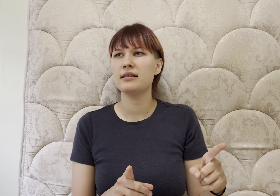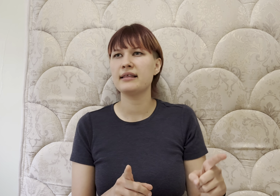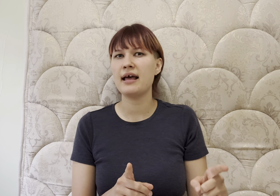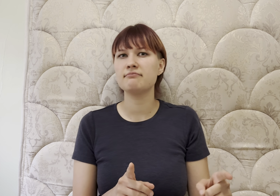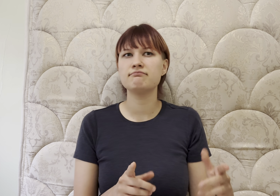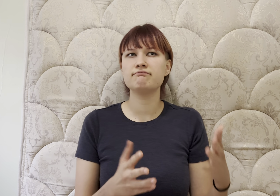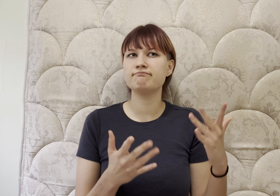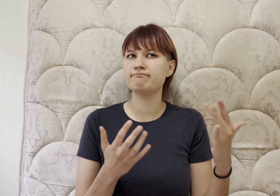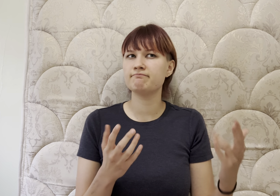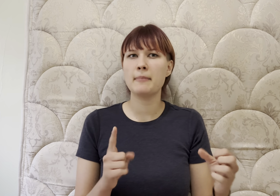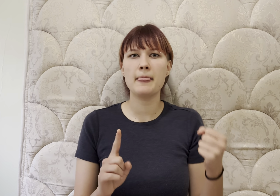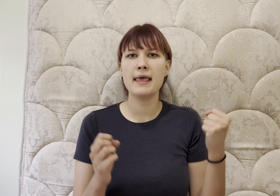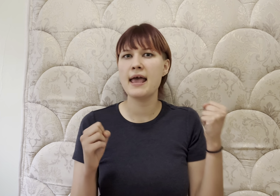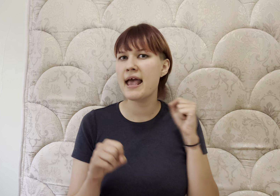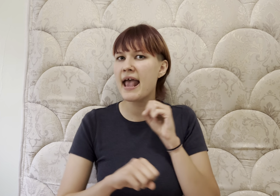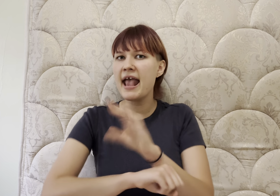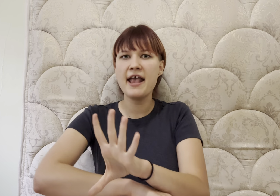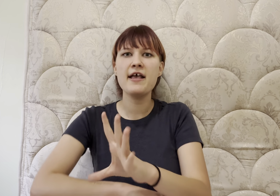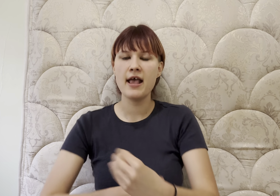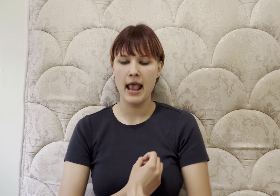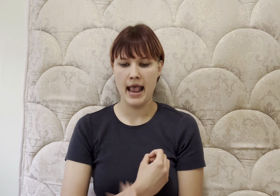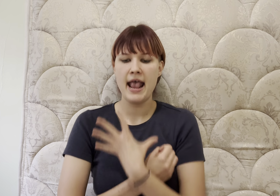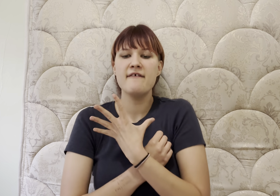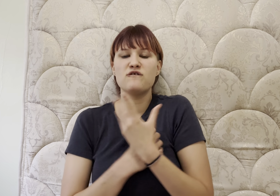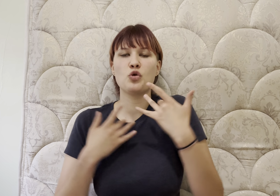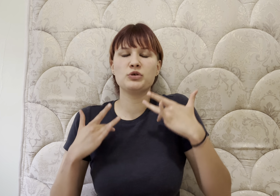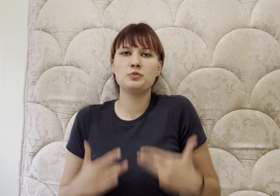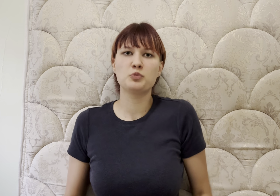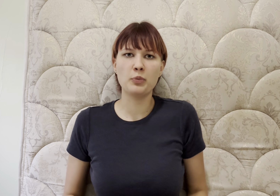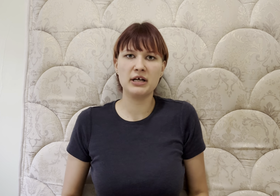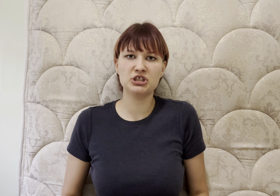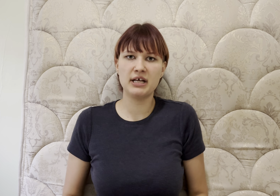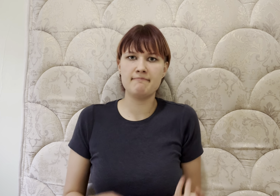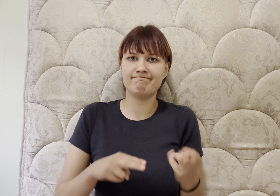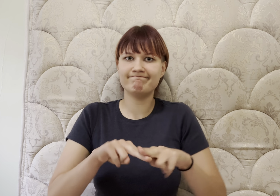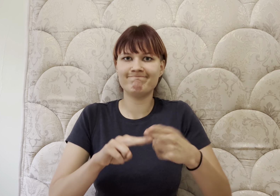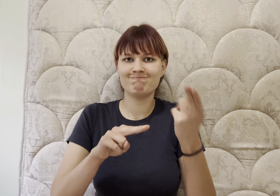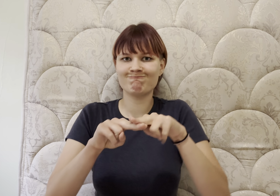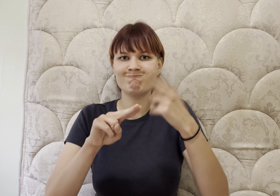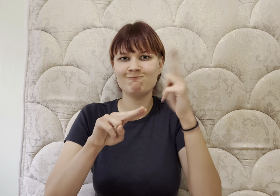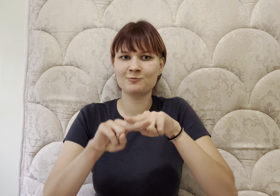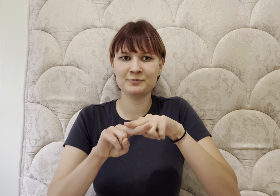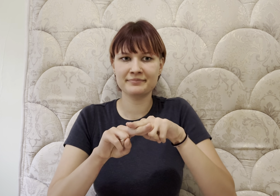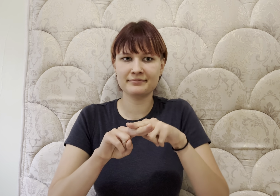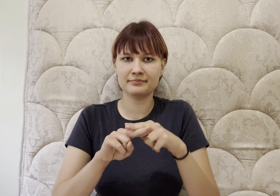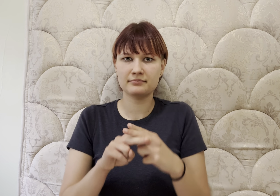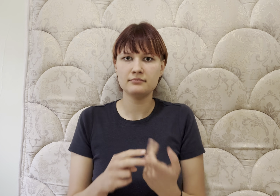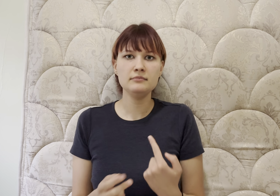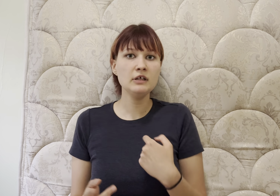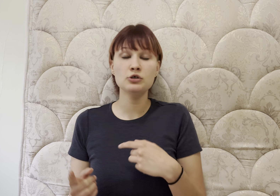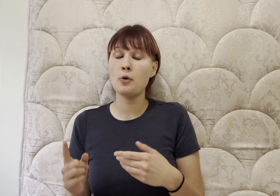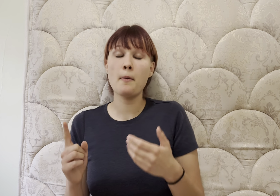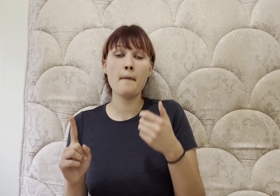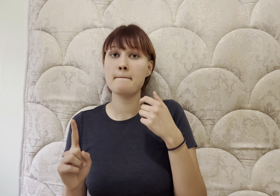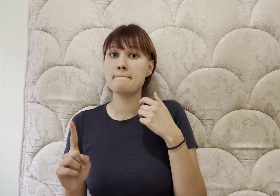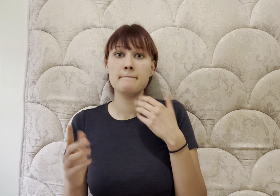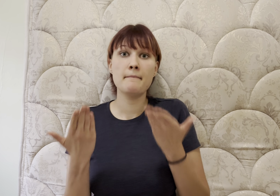and I've applied and I haven't gotten in, and that's made me sad. But if I conclude I'll never get into graduate school, no graduate program